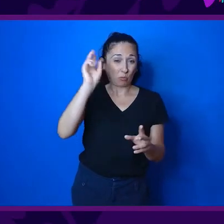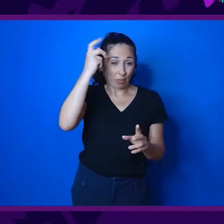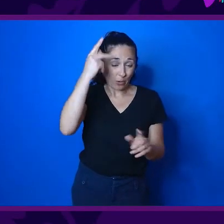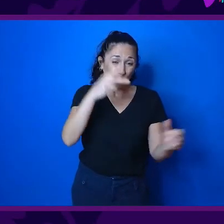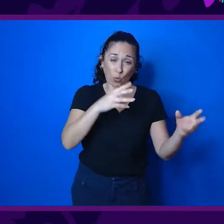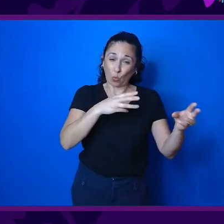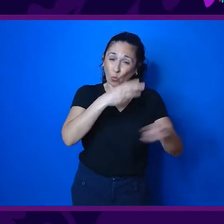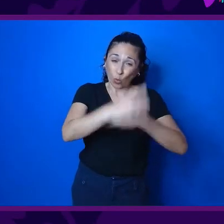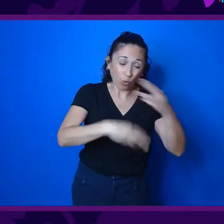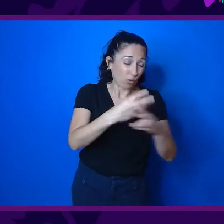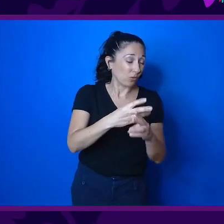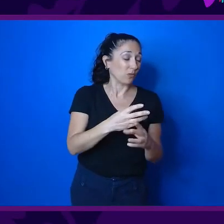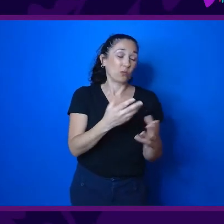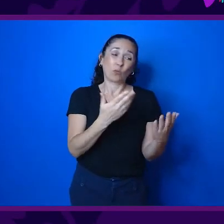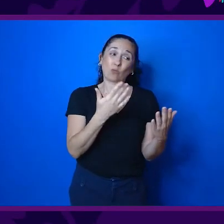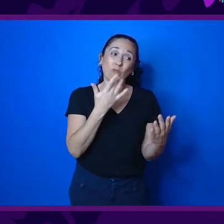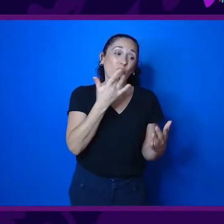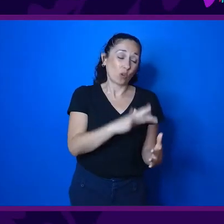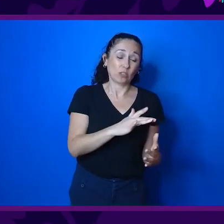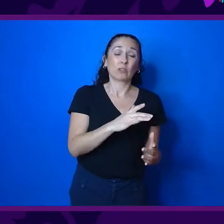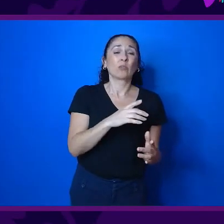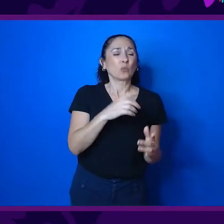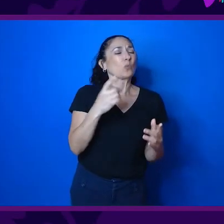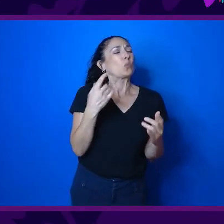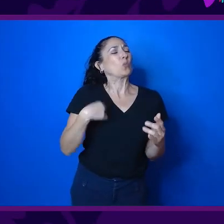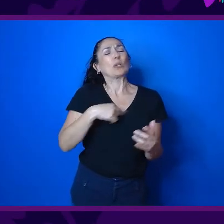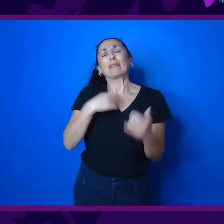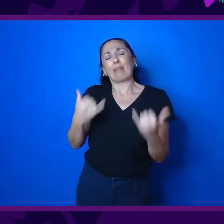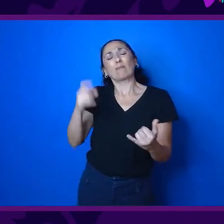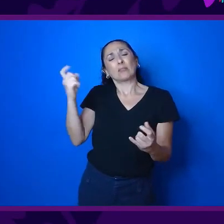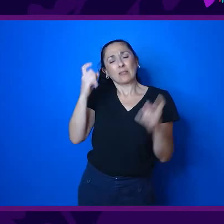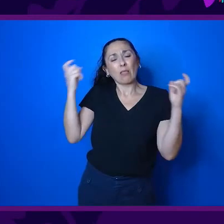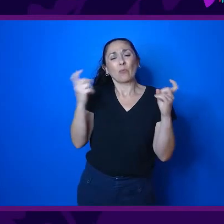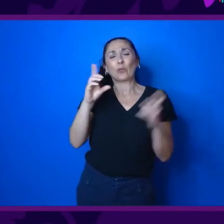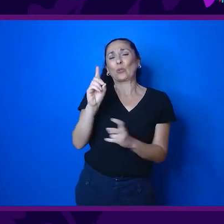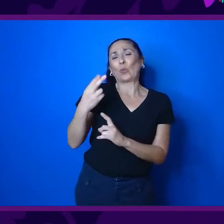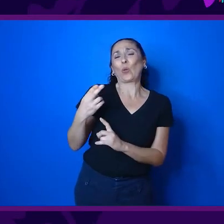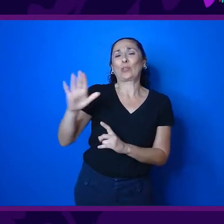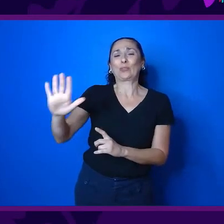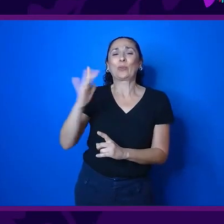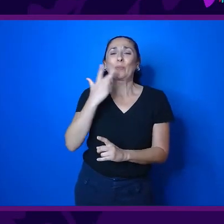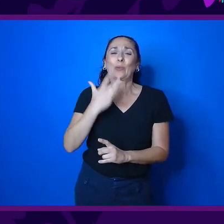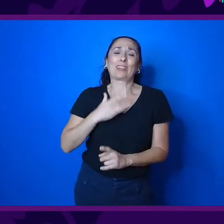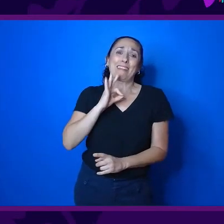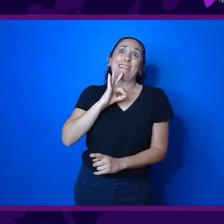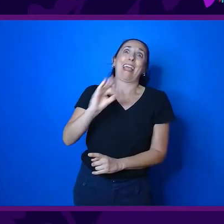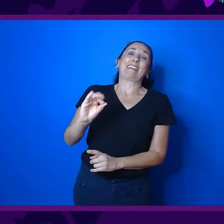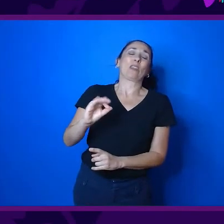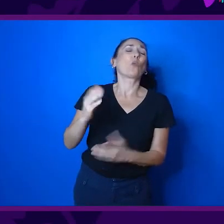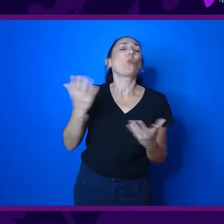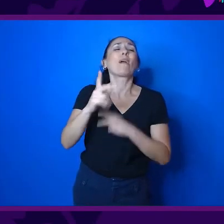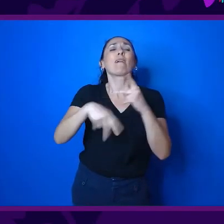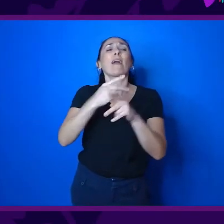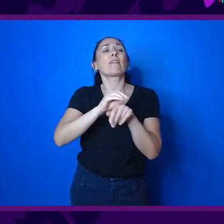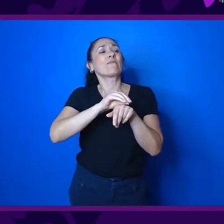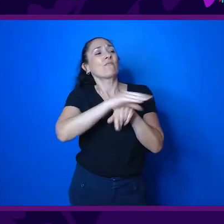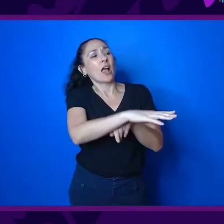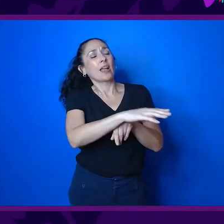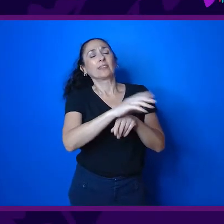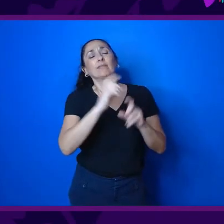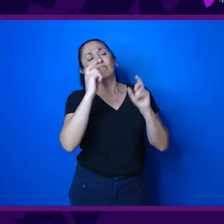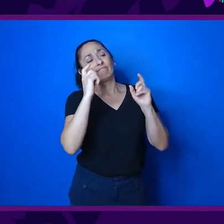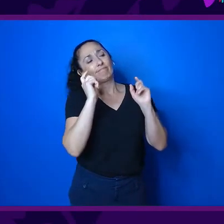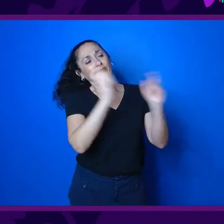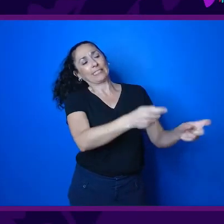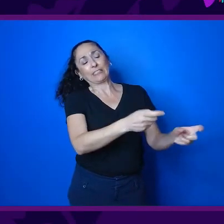can I say? Look, we're celebrating your 90th birthday. What kind of advice could you give to Rosario Dawson to look